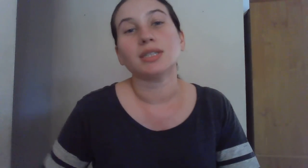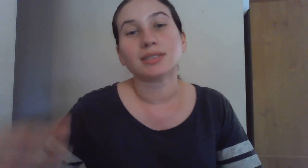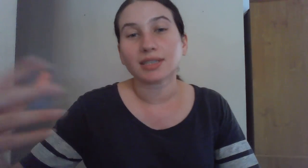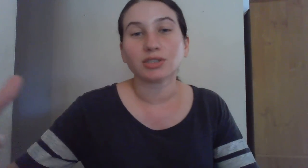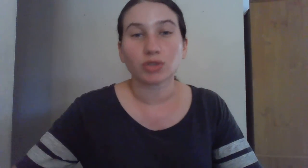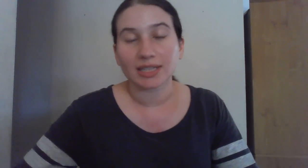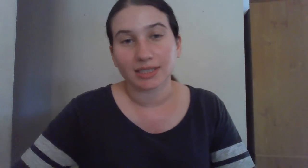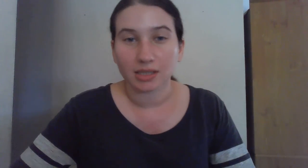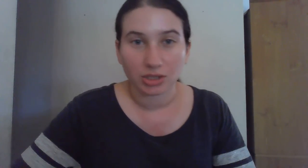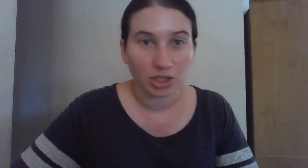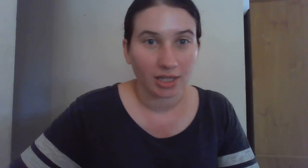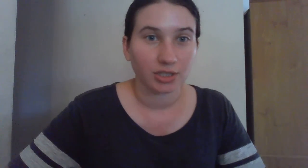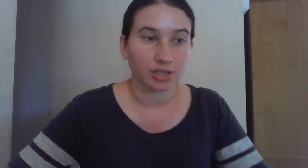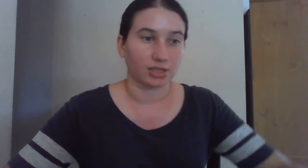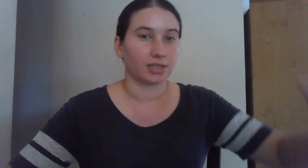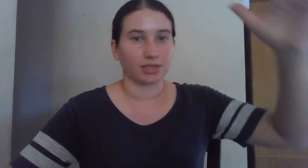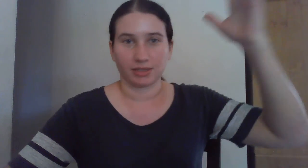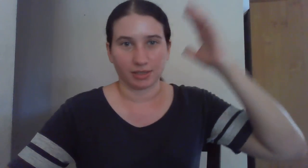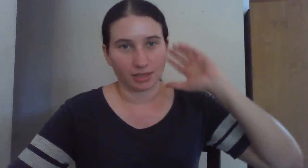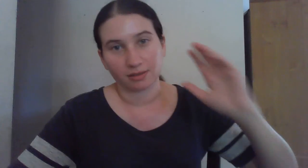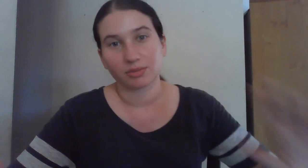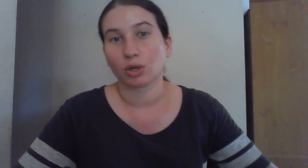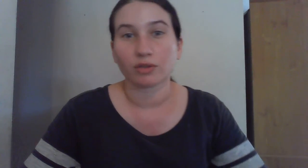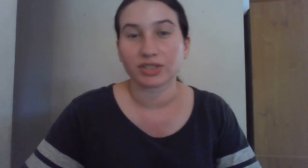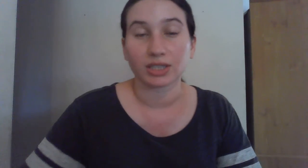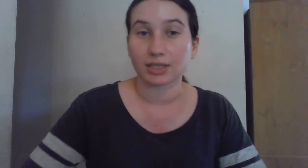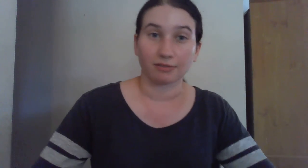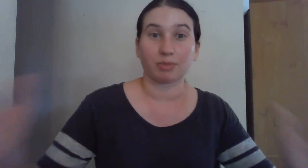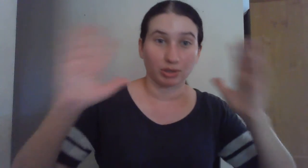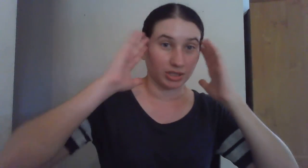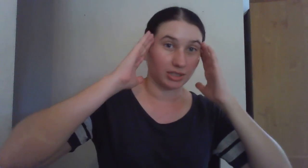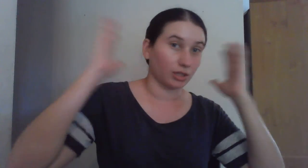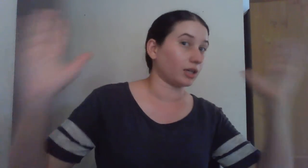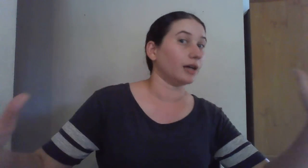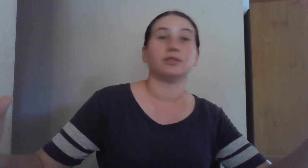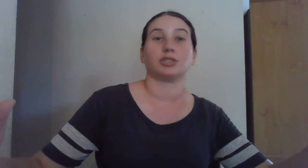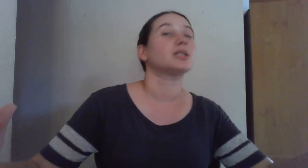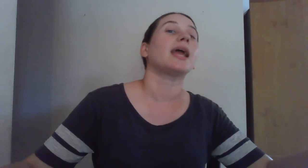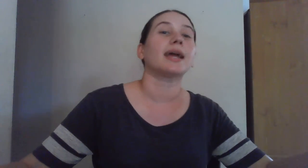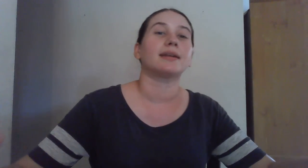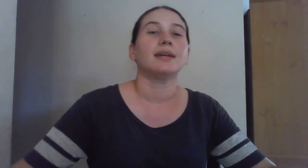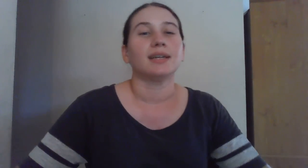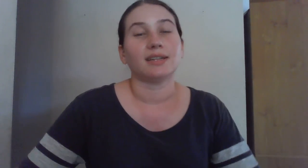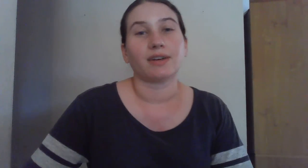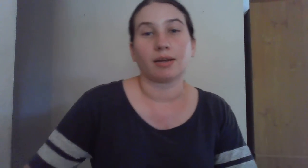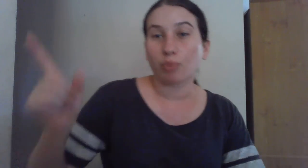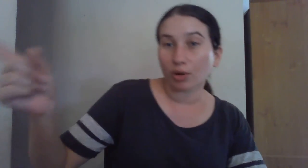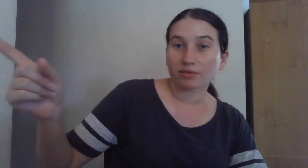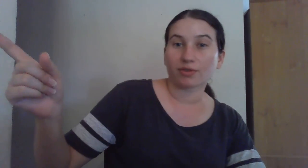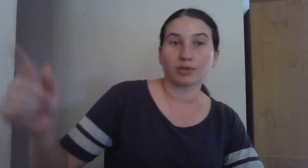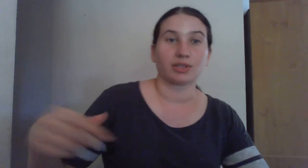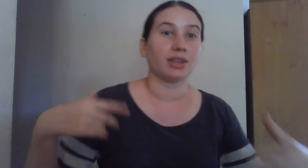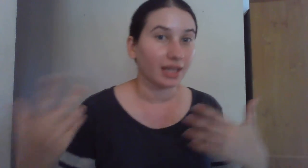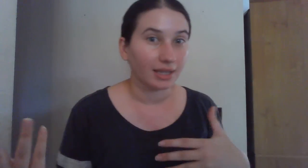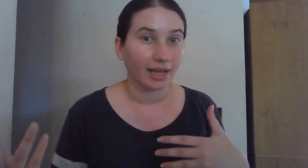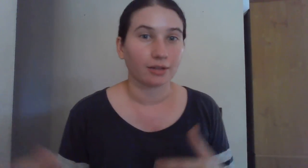it doesn't drastically change the sentence. It doesn't mean all of a sudden that person isn't going to understand if I point first and then noun,